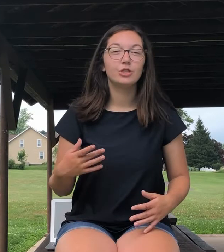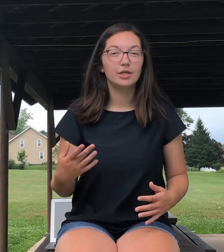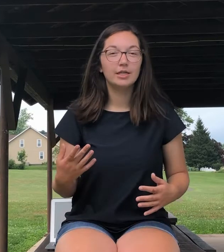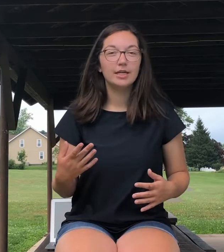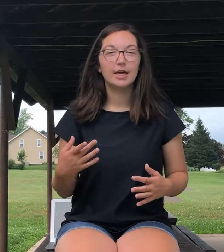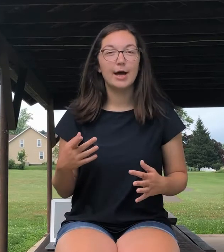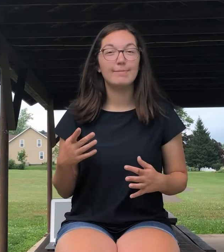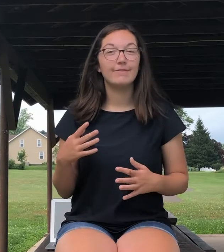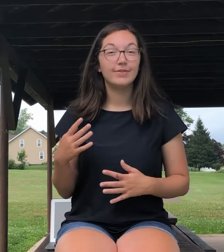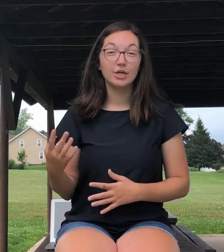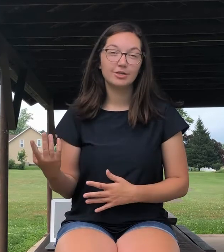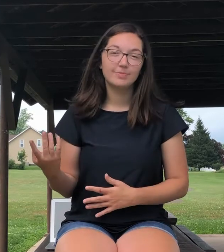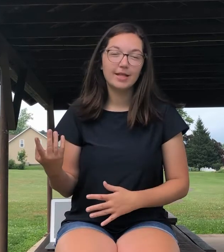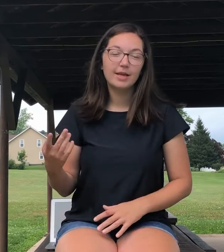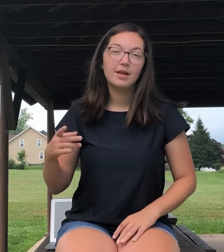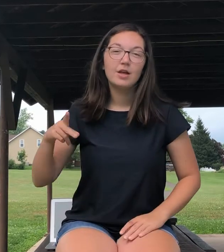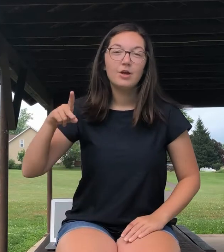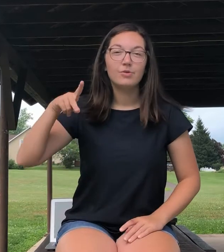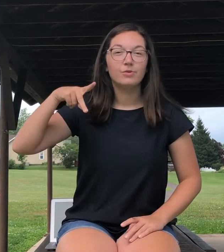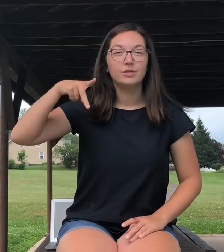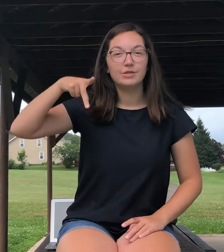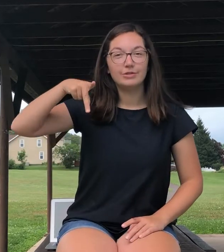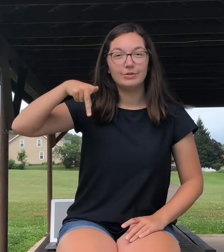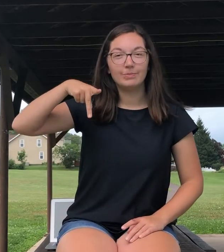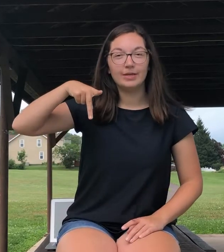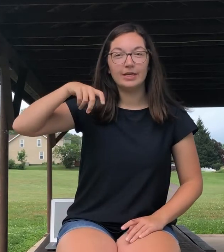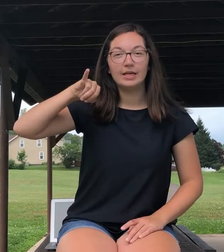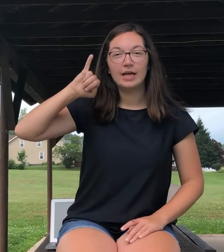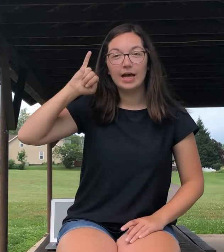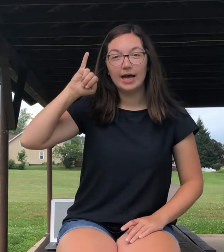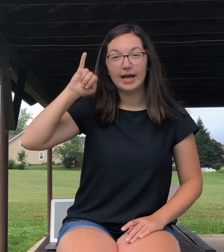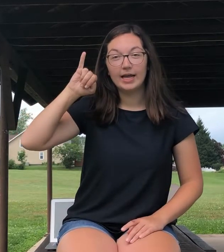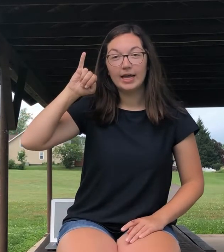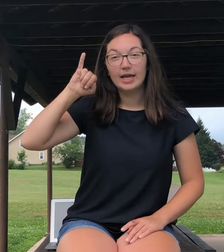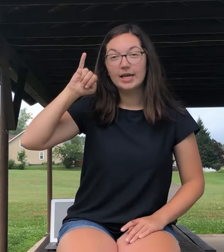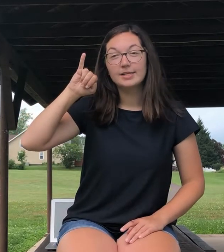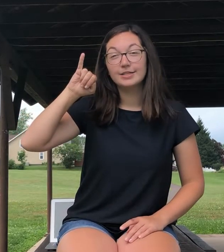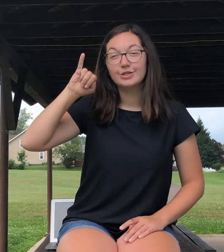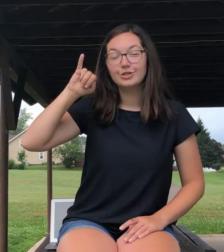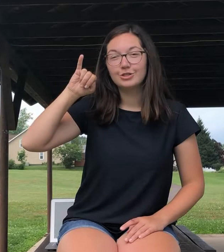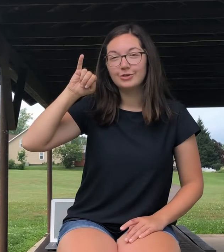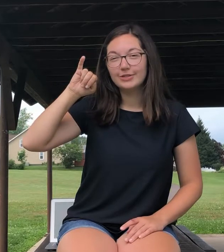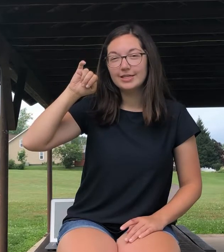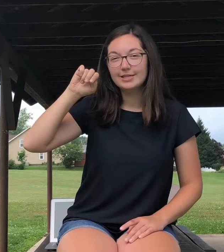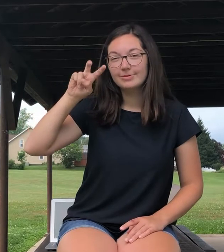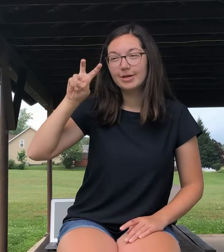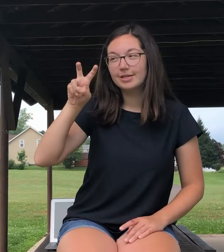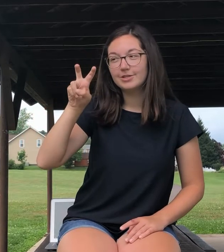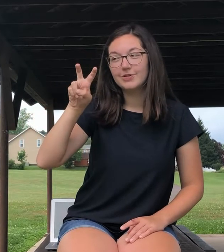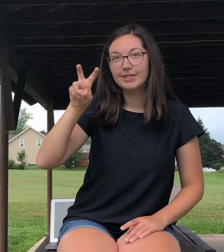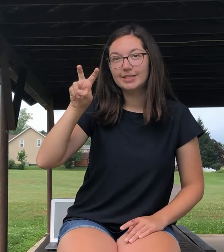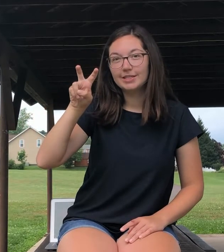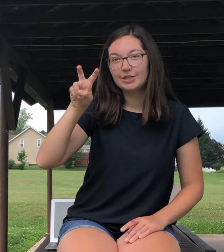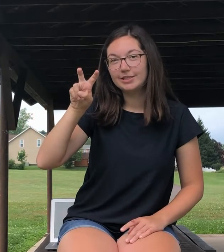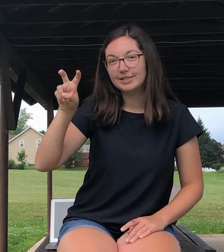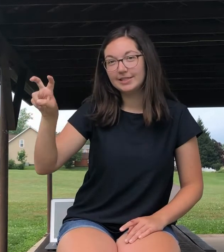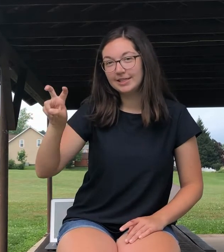could finger spell it. So you do P, I. And since there's two Zs, we're going to do Z,